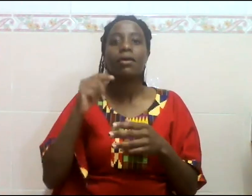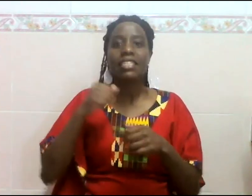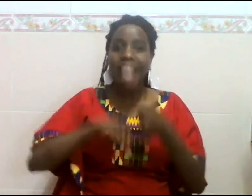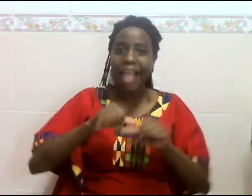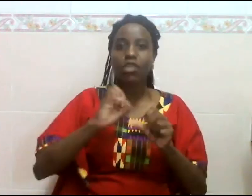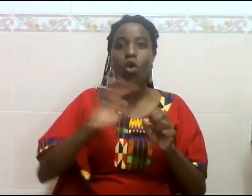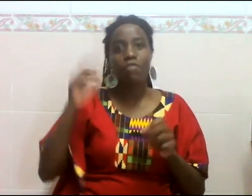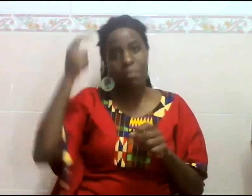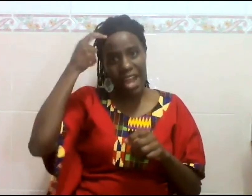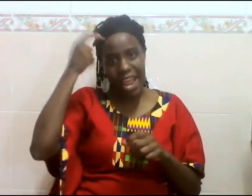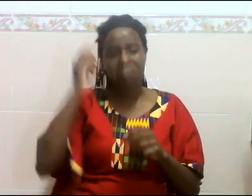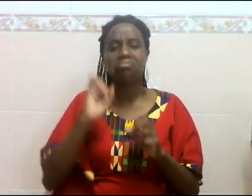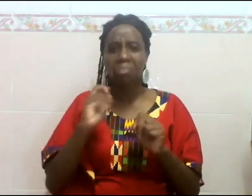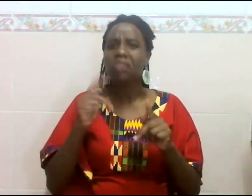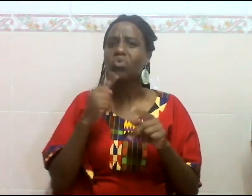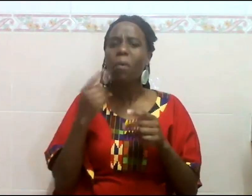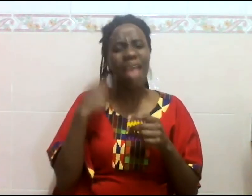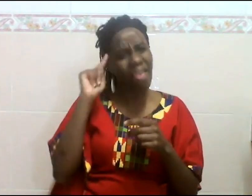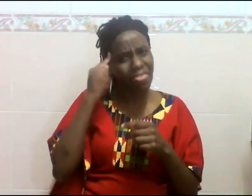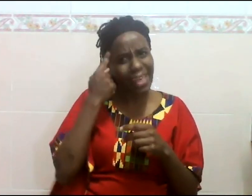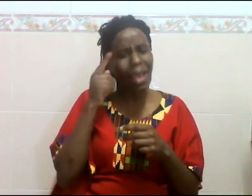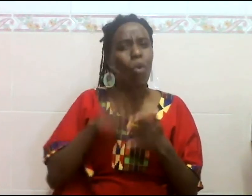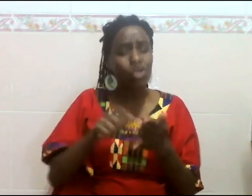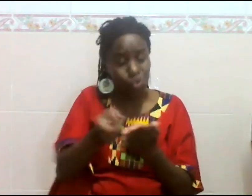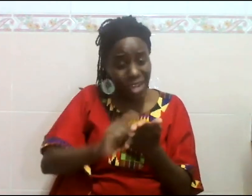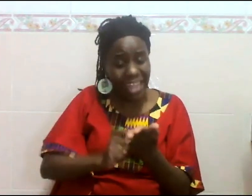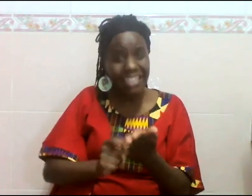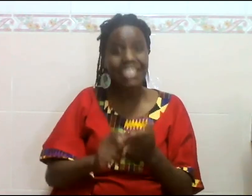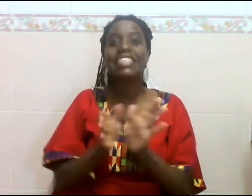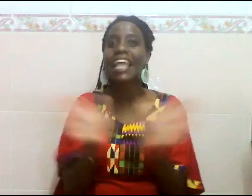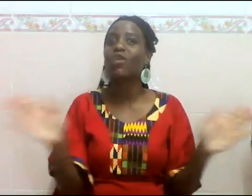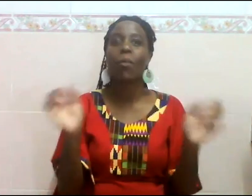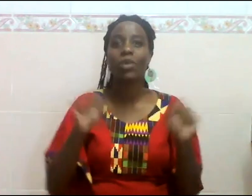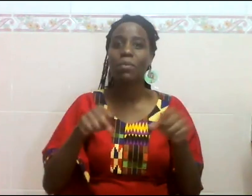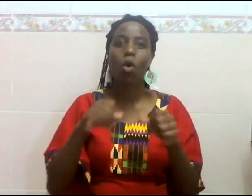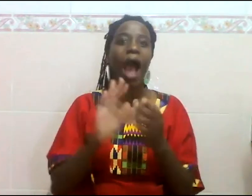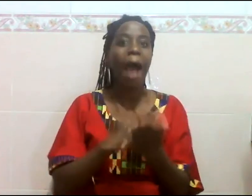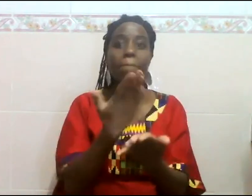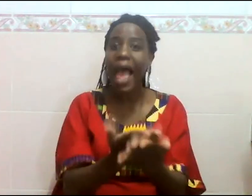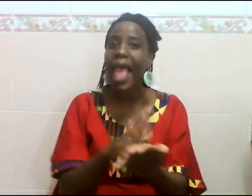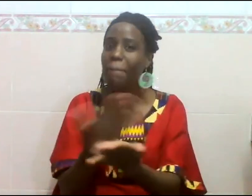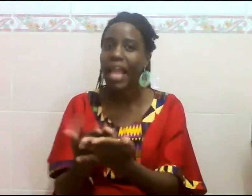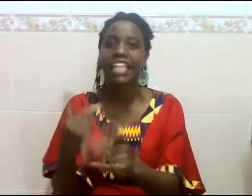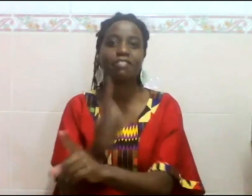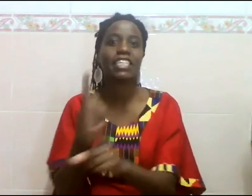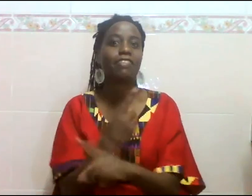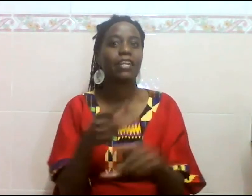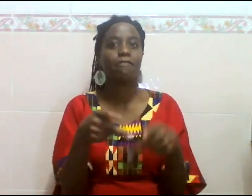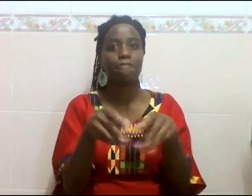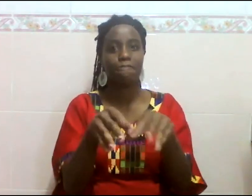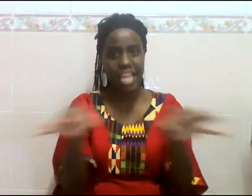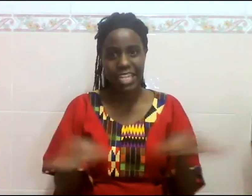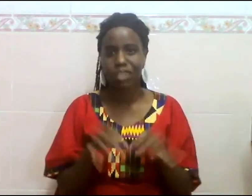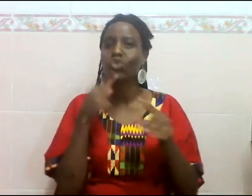really applied to anything that I've experienced and lived as a person and a scientist.